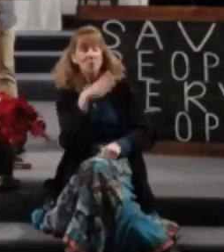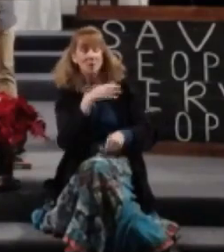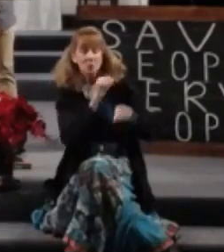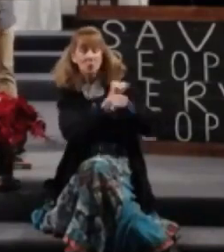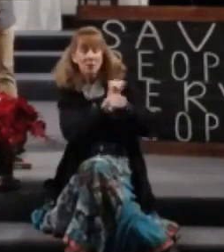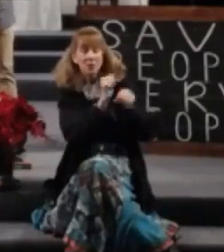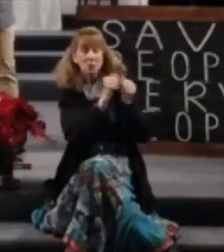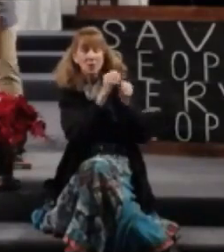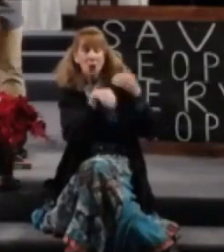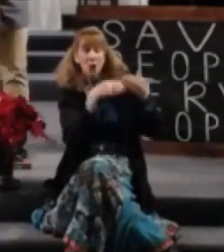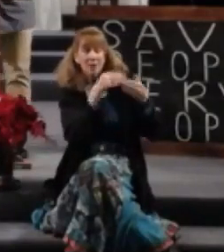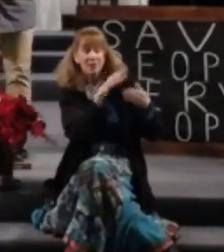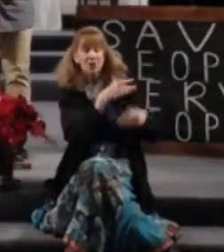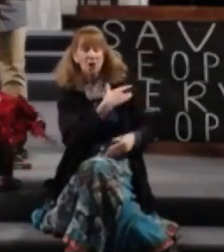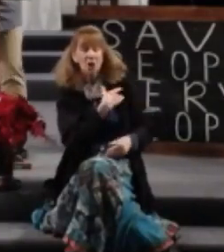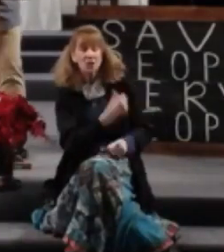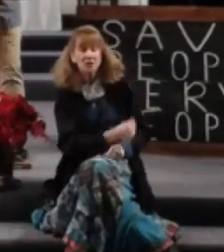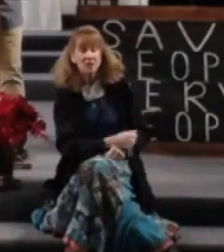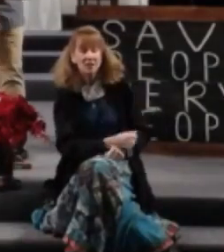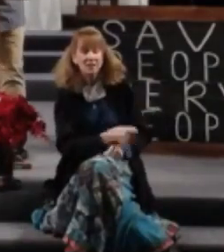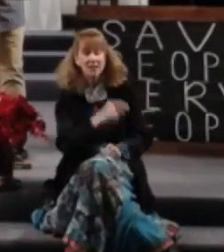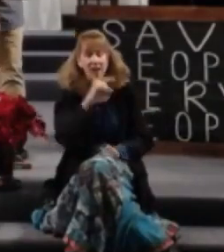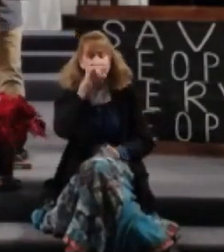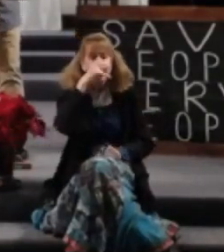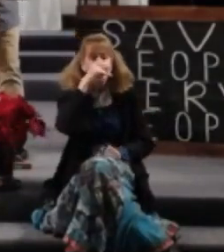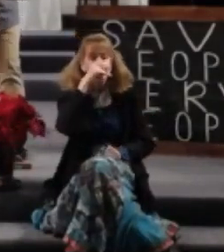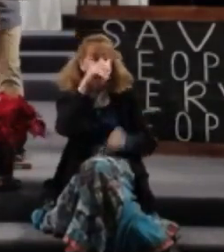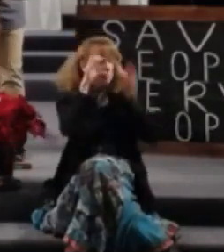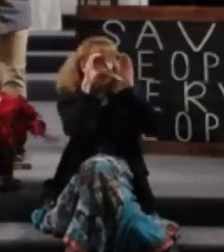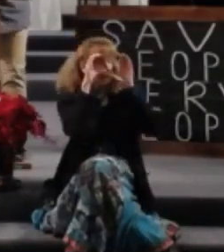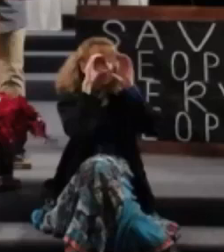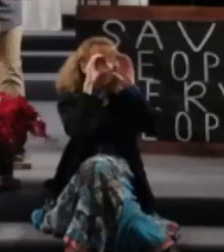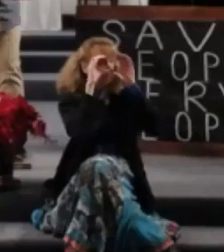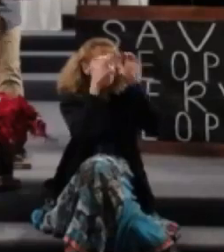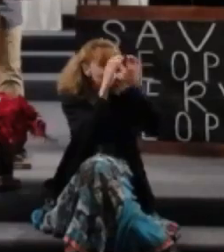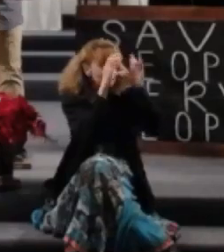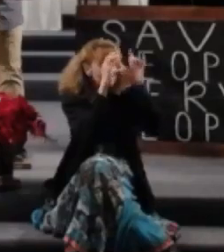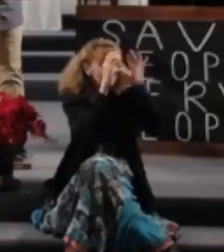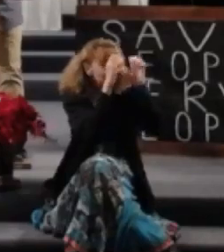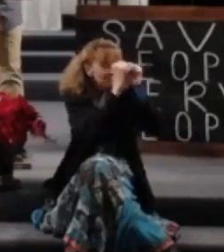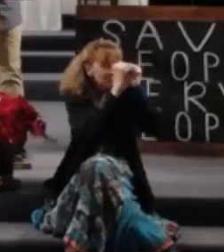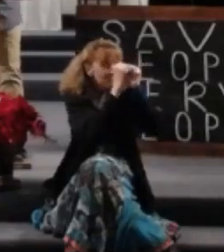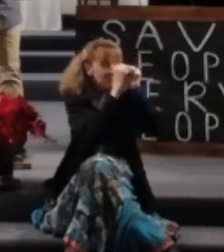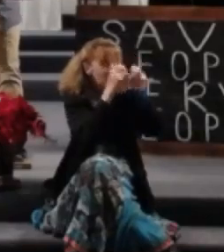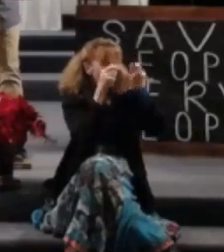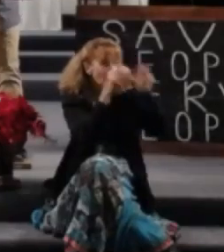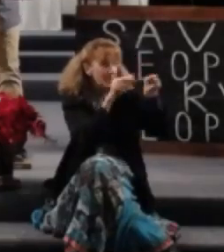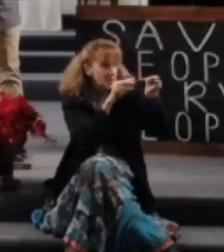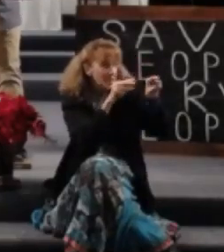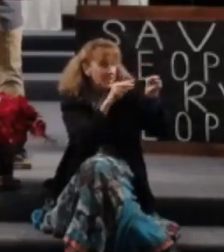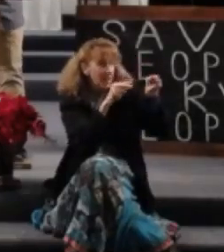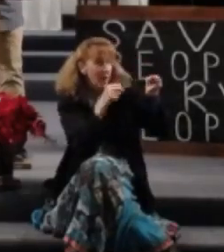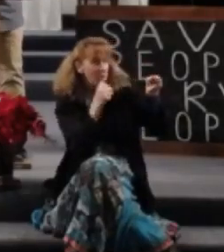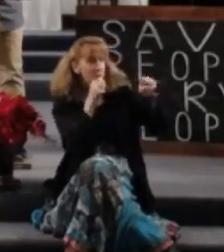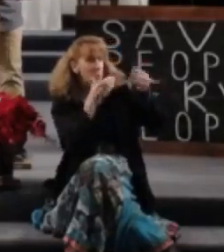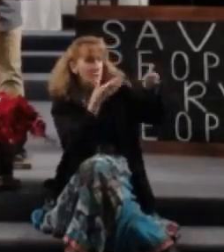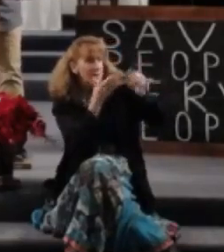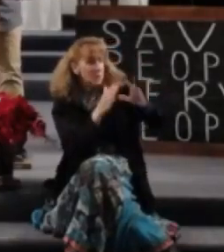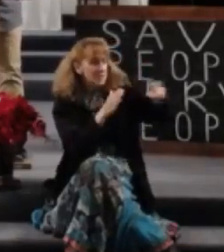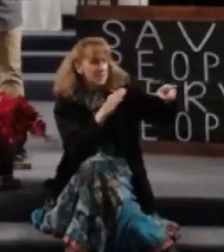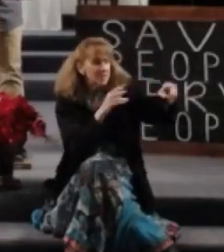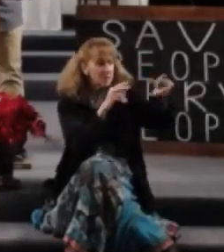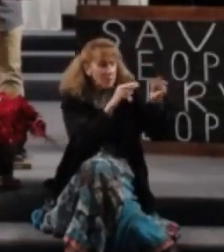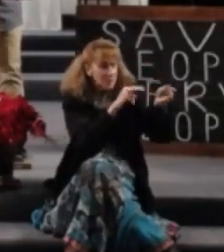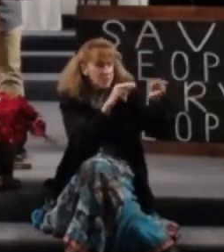heart. And so the kids never took their eyes off the waitress. I mean, their half-whispered comments continued in a